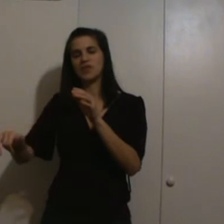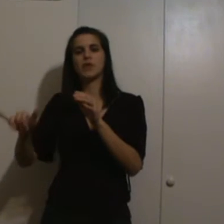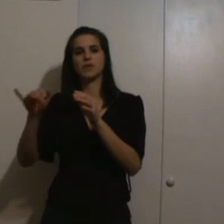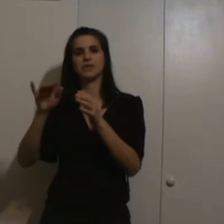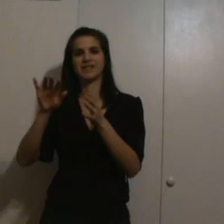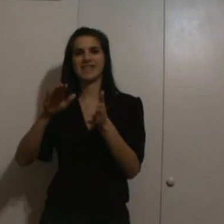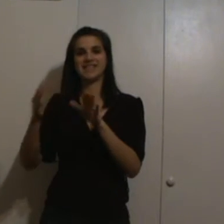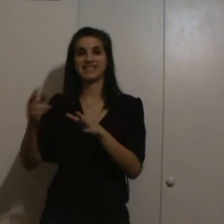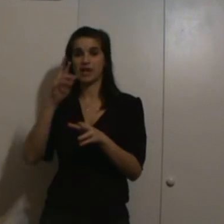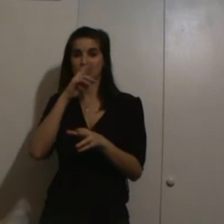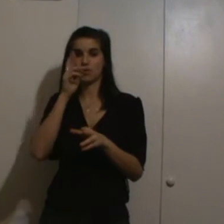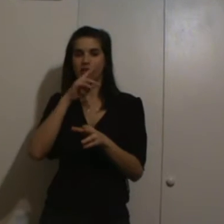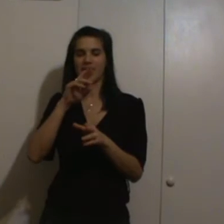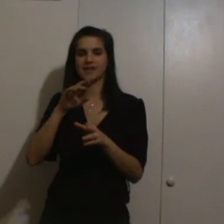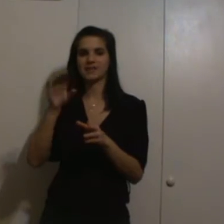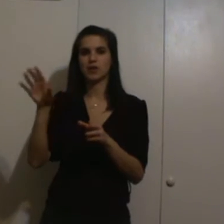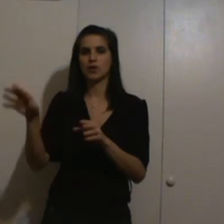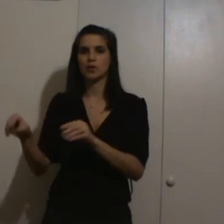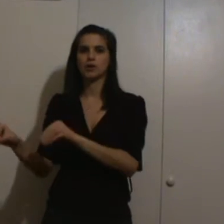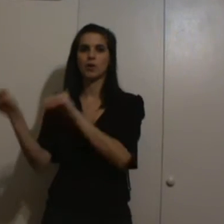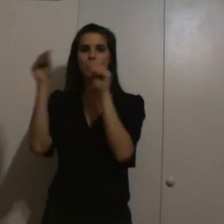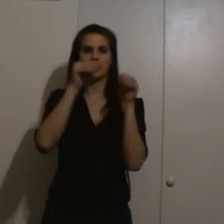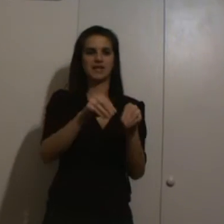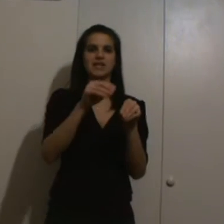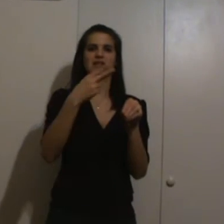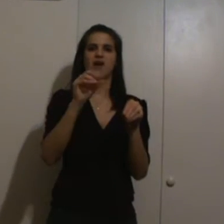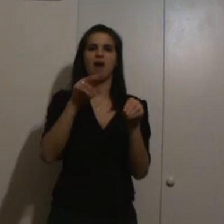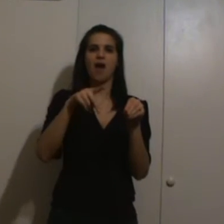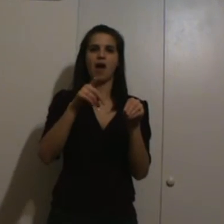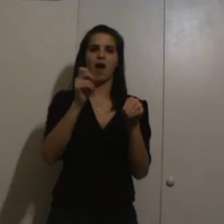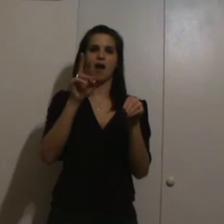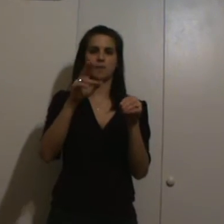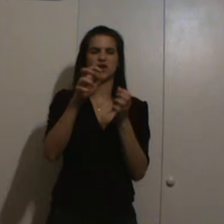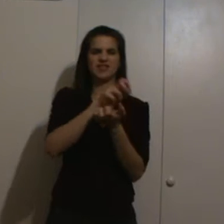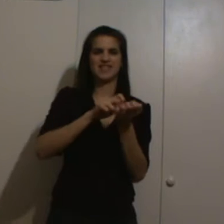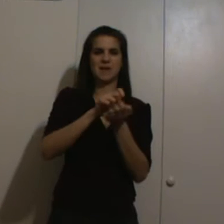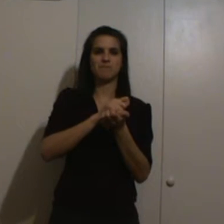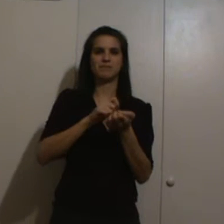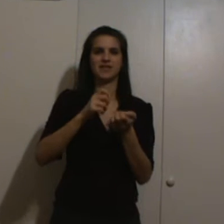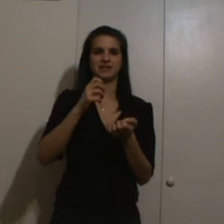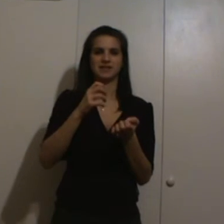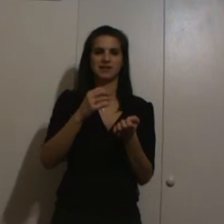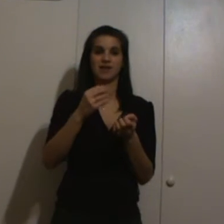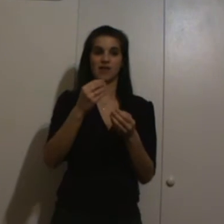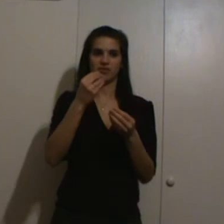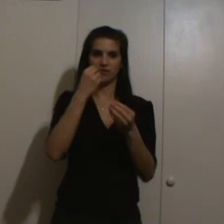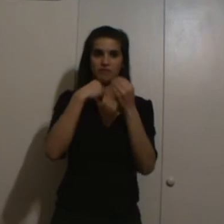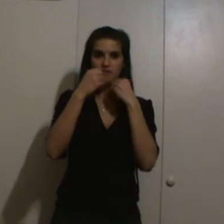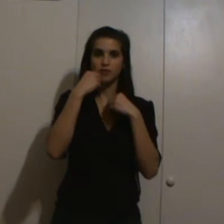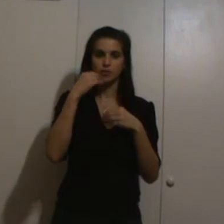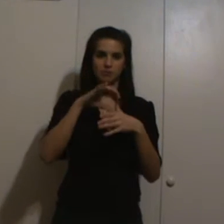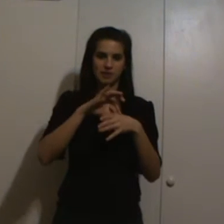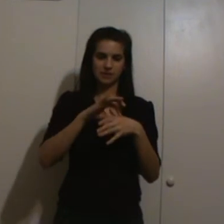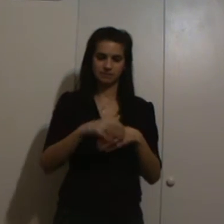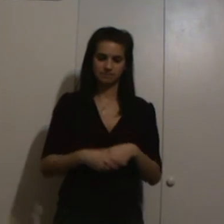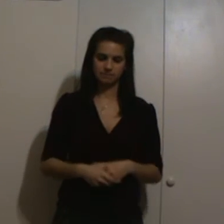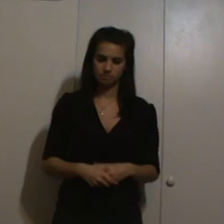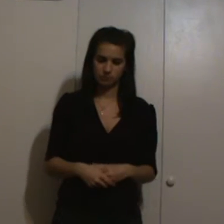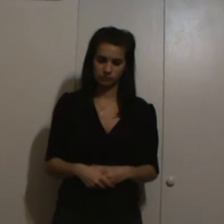a rat, even when he saw one. There were things that went into the sausage in comparison with which a poisoned rat